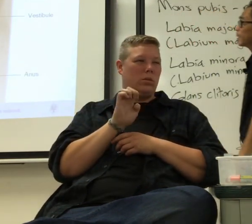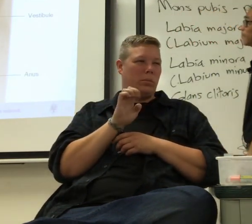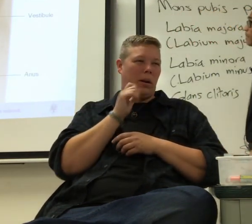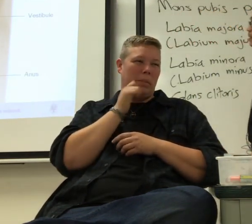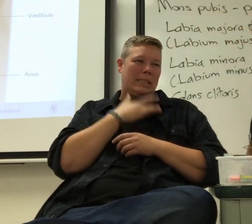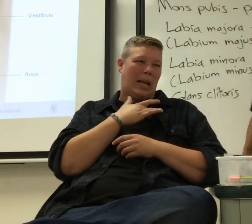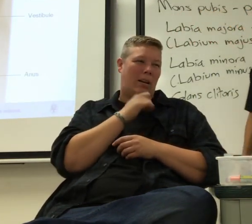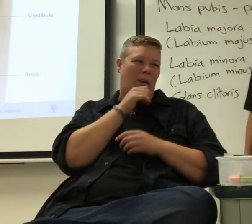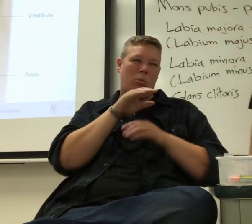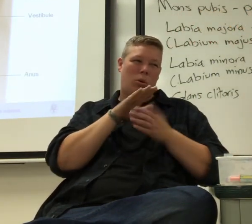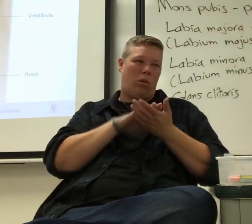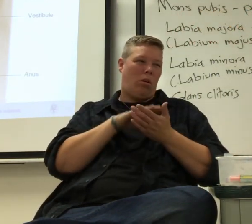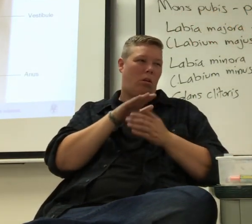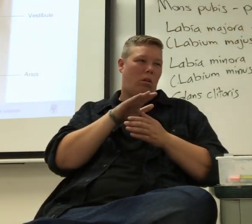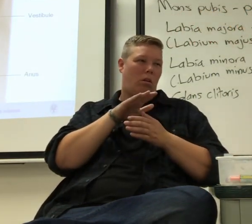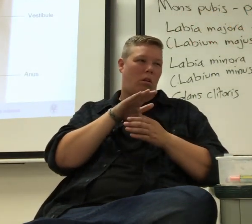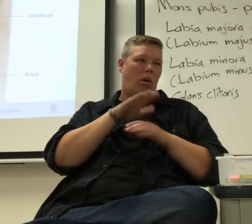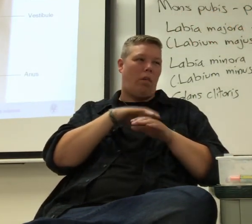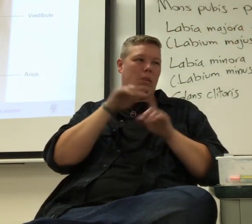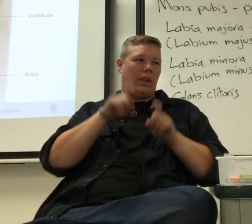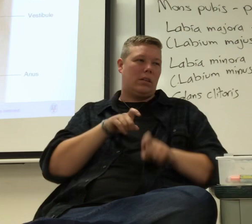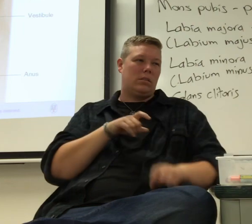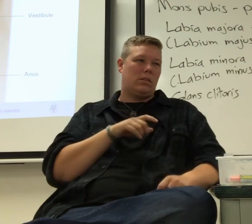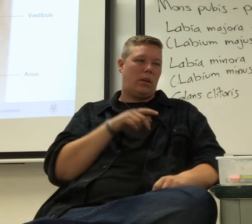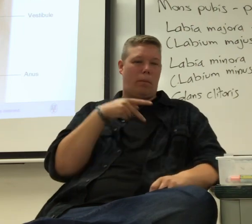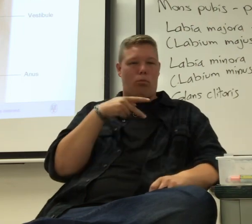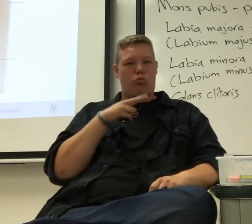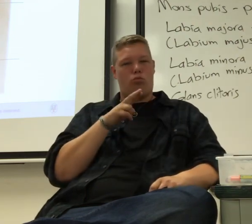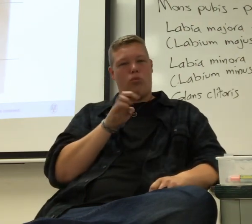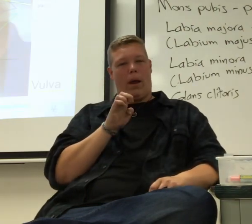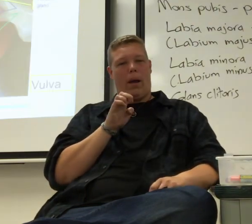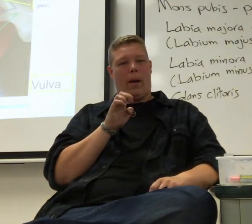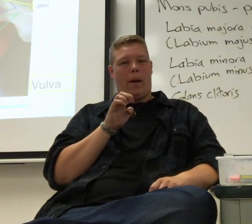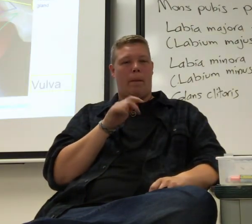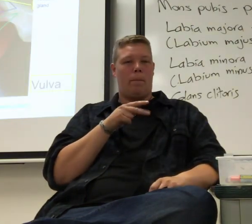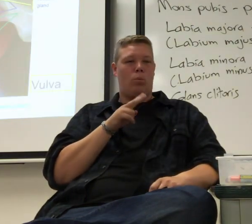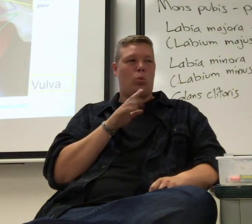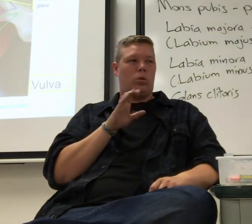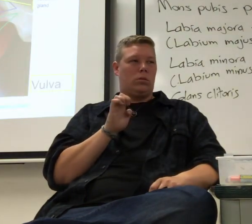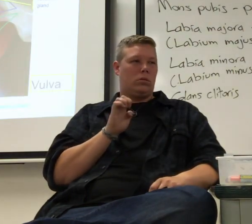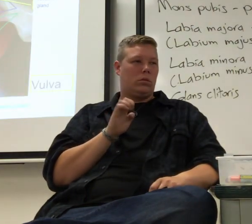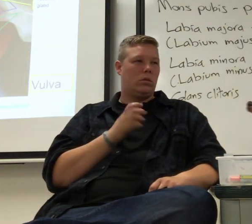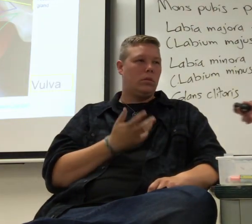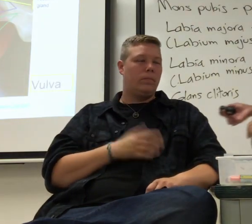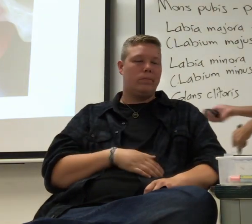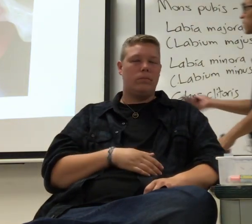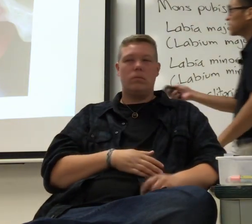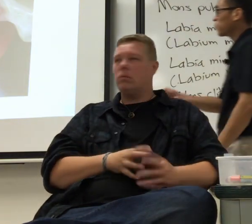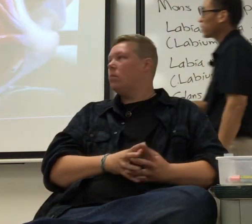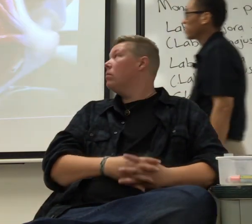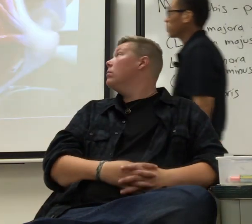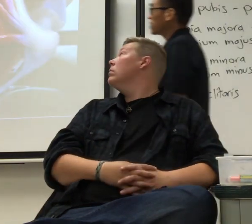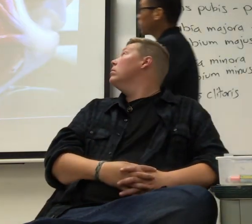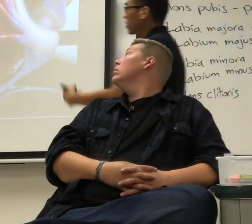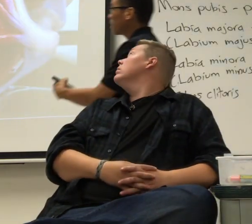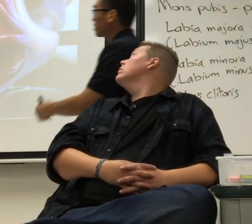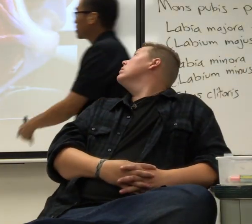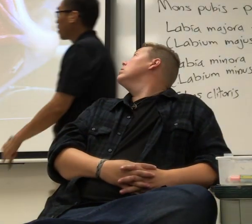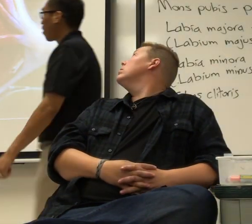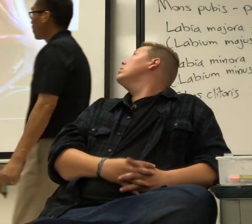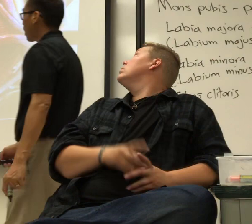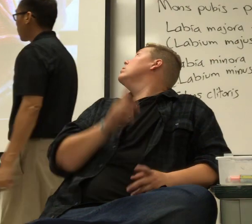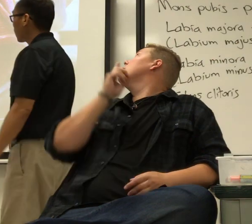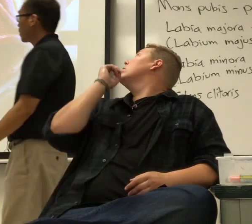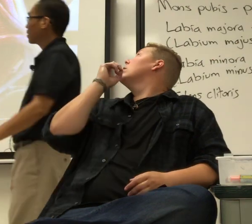that. Okay, let's move on. Here's a picture. Let's look at this one here. This one